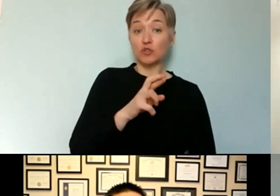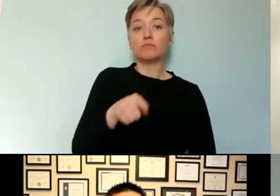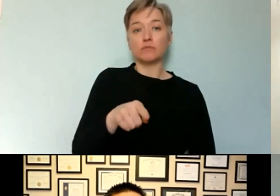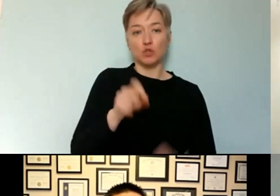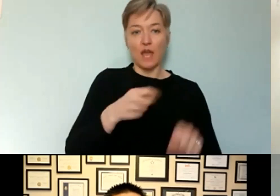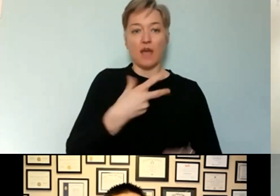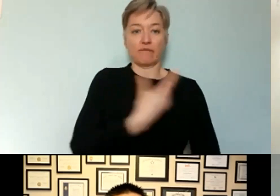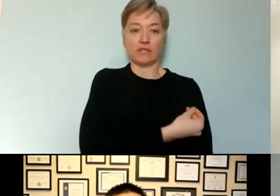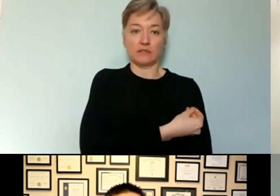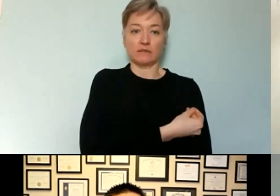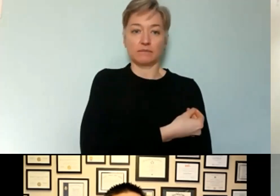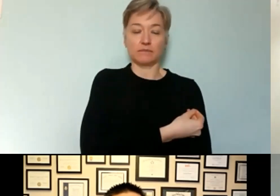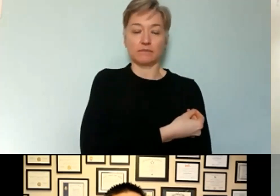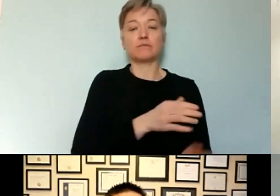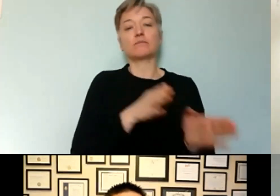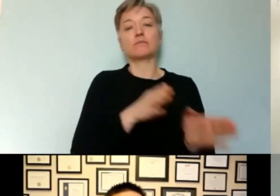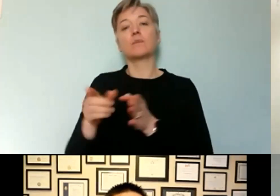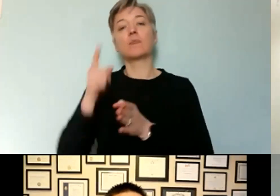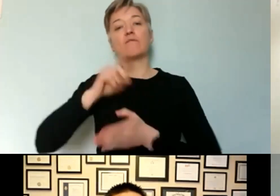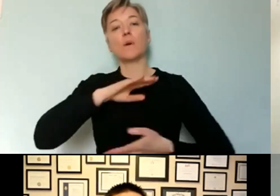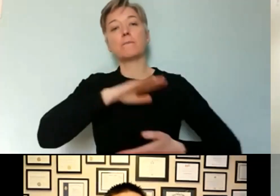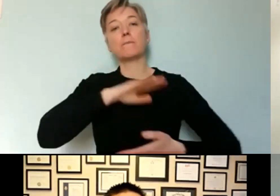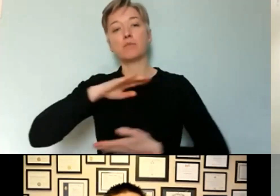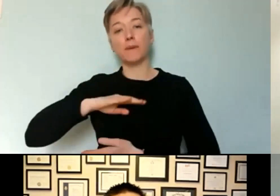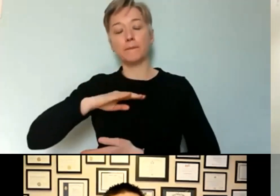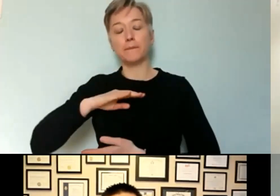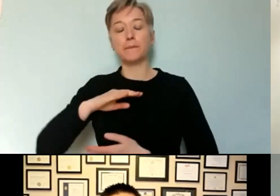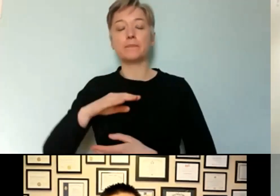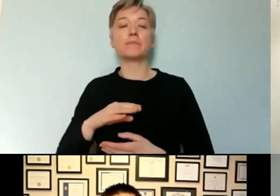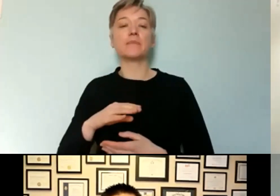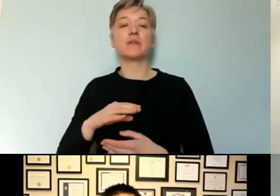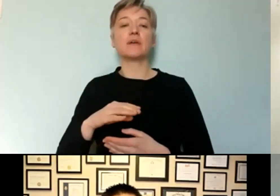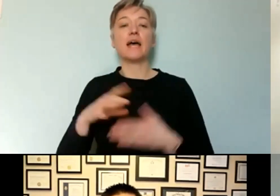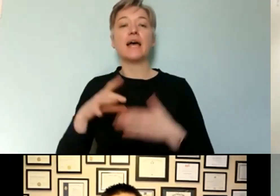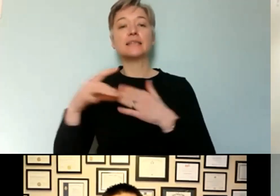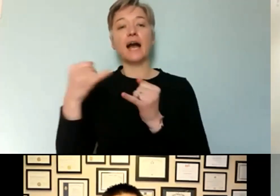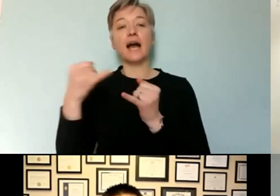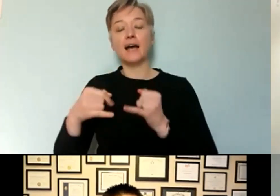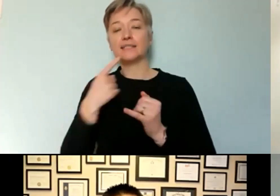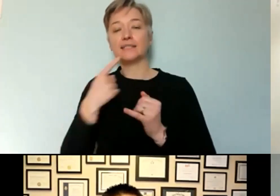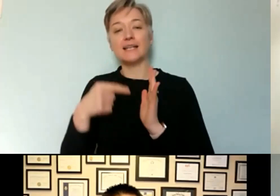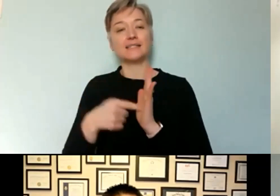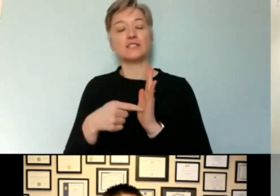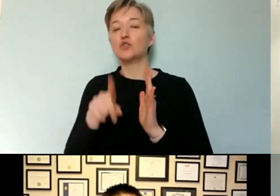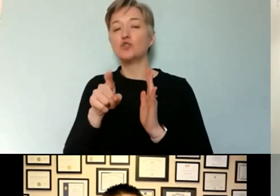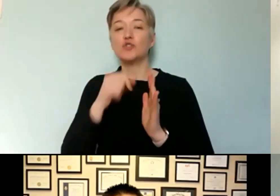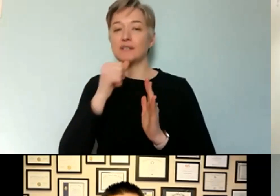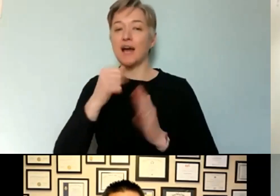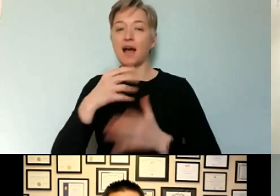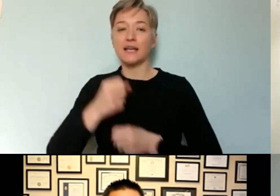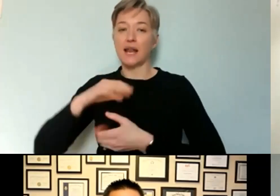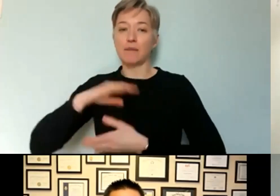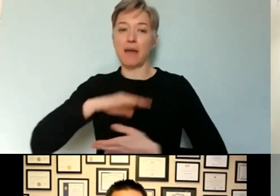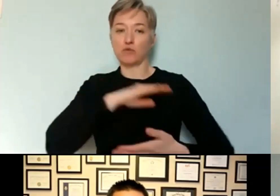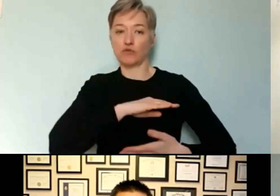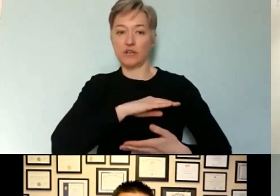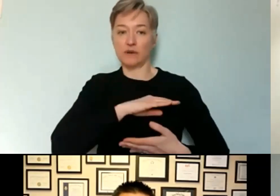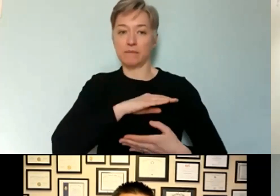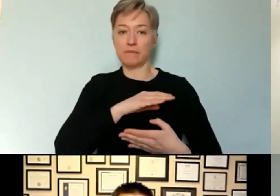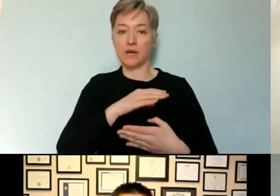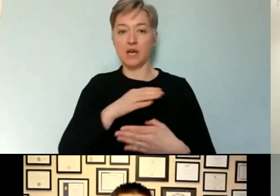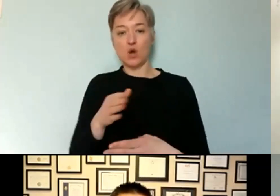For mammograms, so the guidance is that you should not get a mammogram within 2 weeks of a COVID